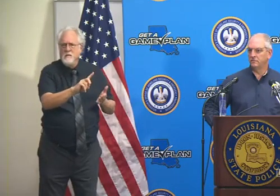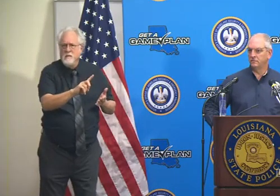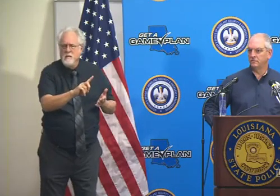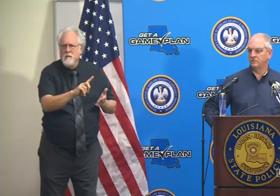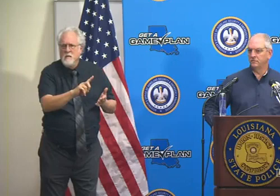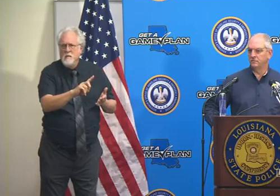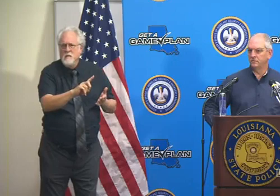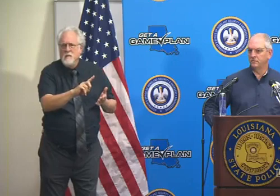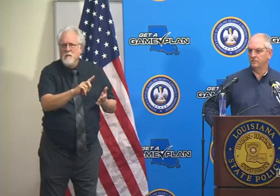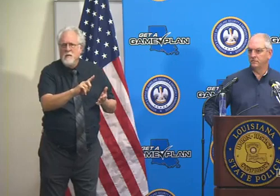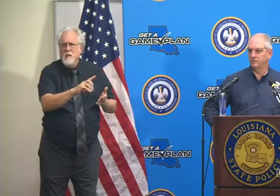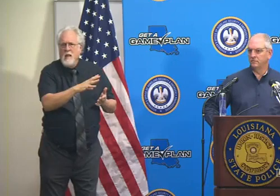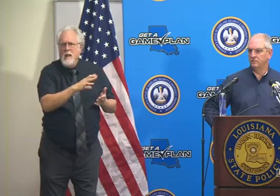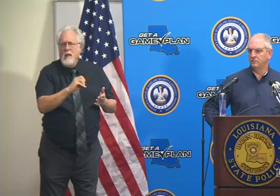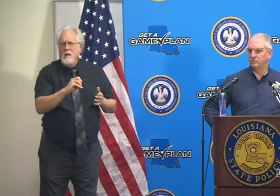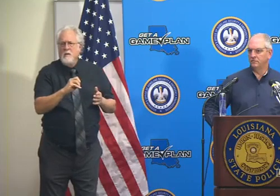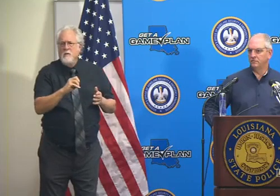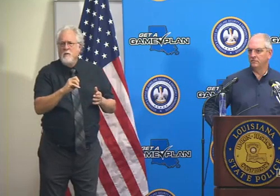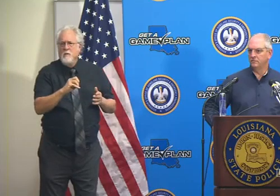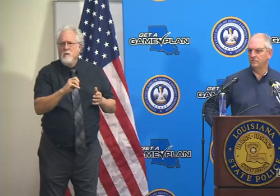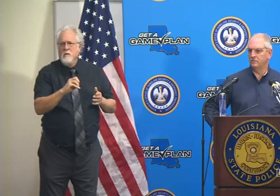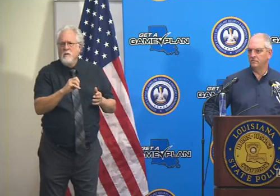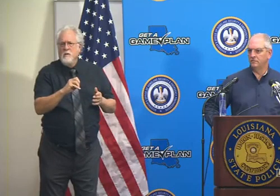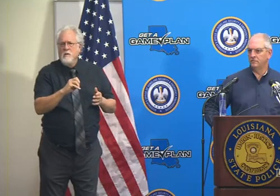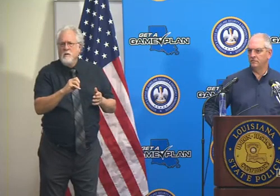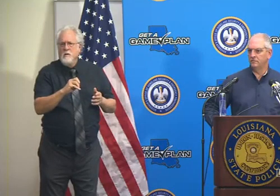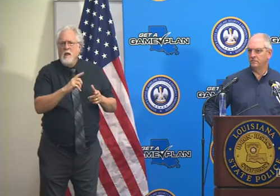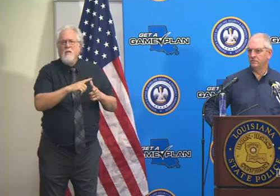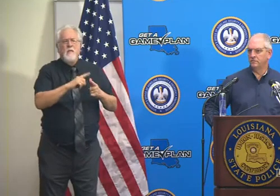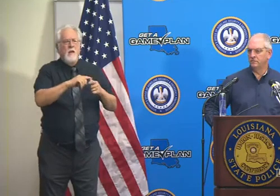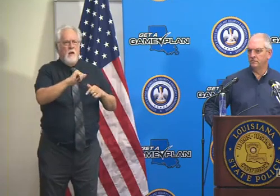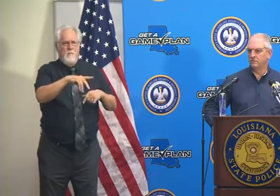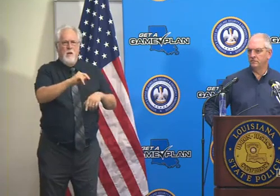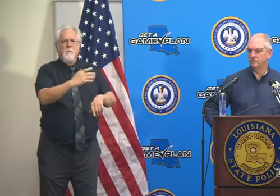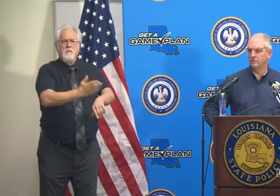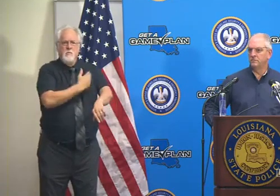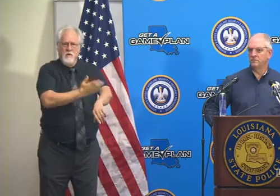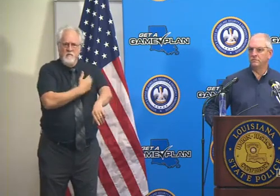evicted, and then the apartments would renovate and resell them to